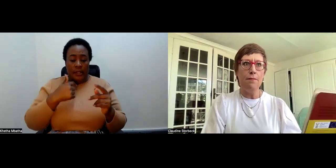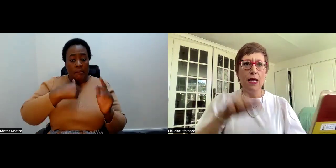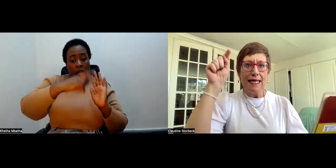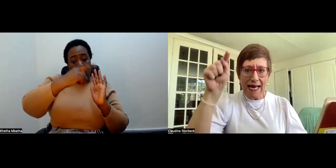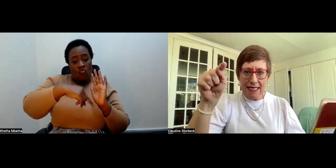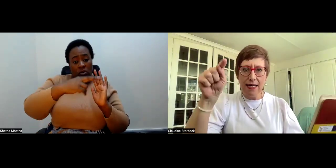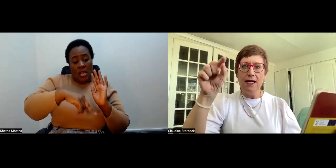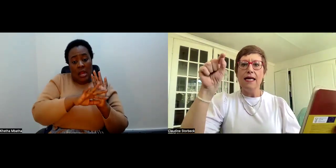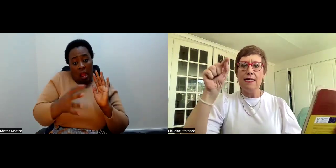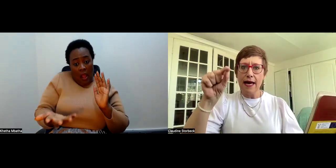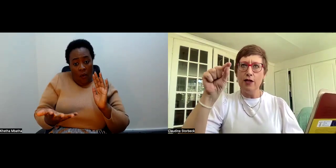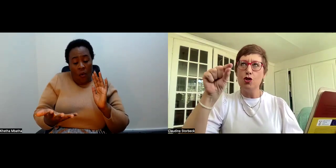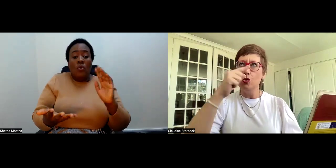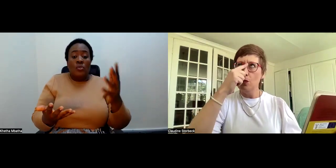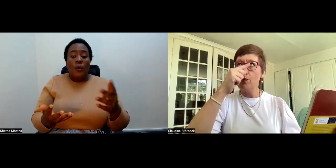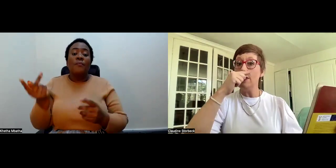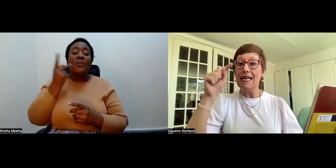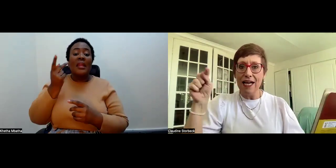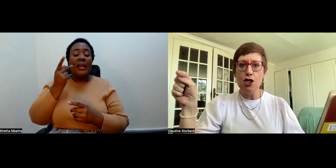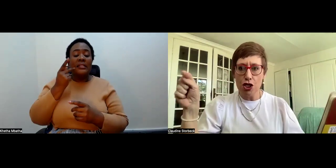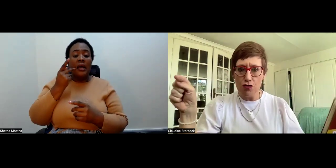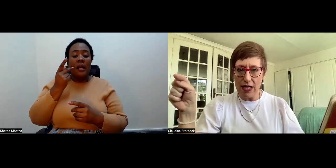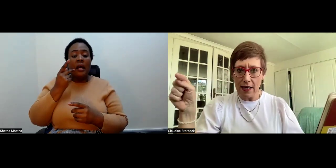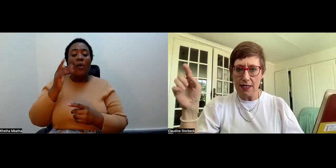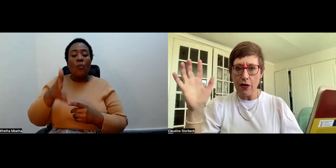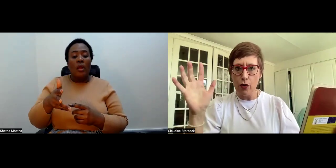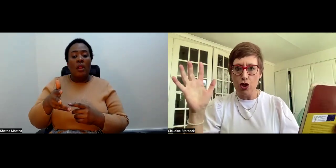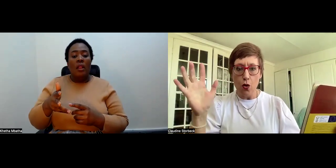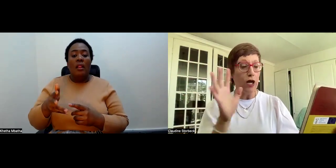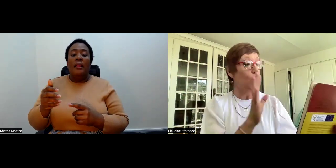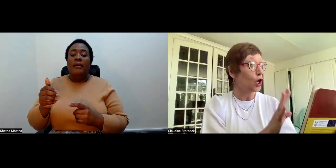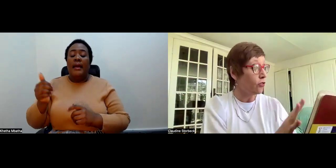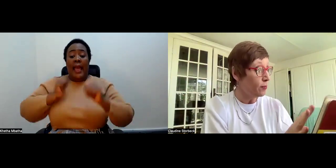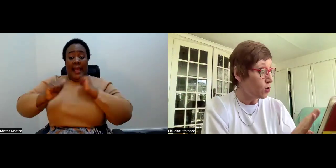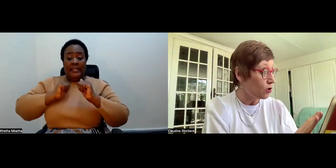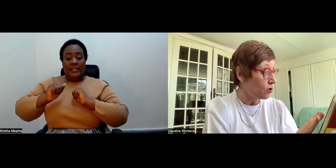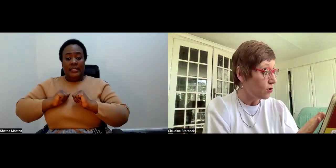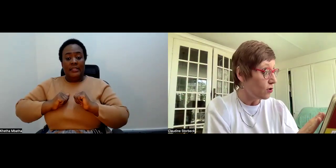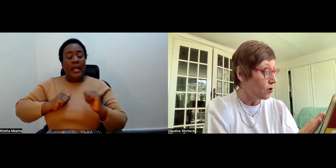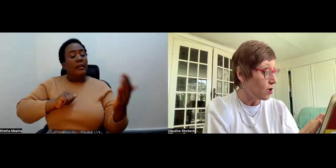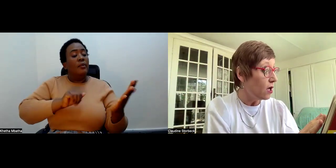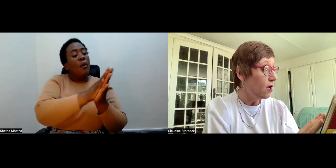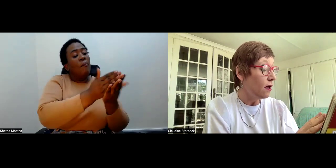And Keta is going to pretend she's reading it. In other words, we're going to look at the book